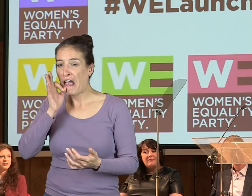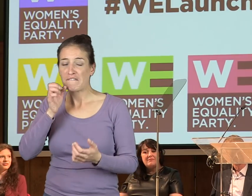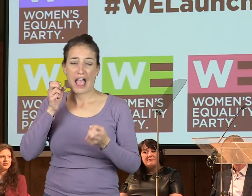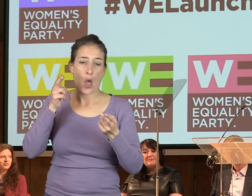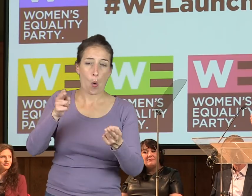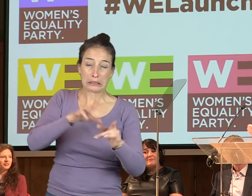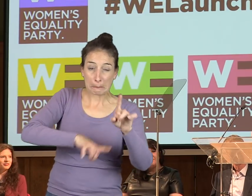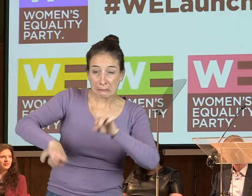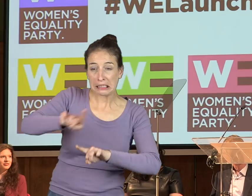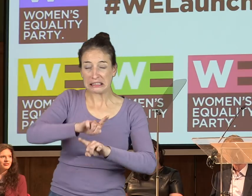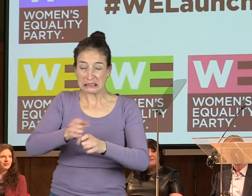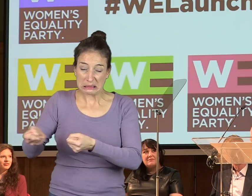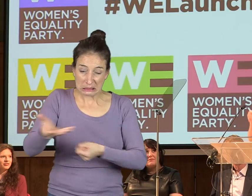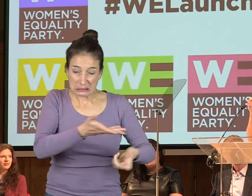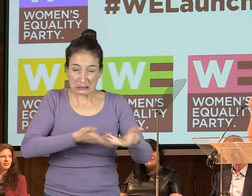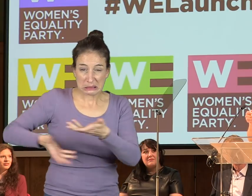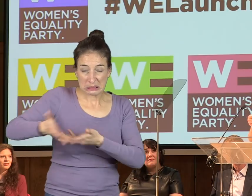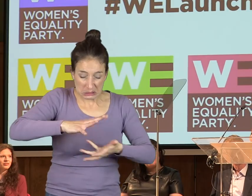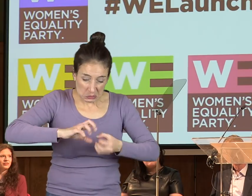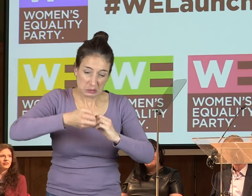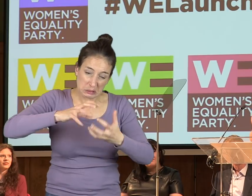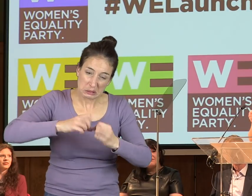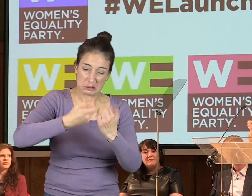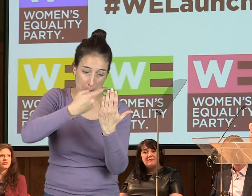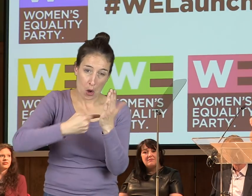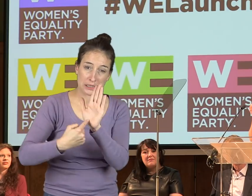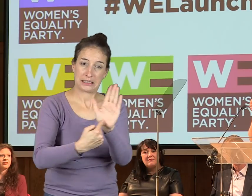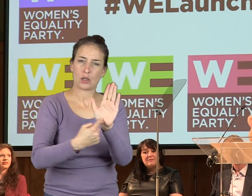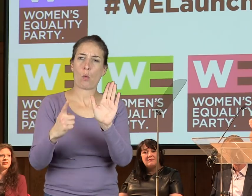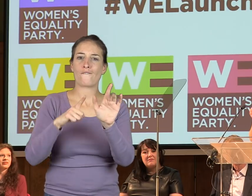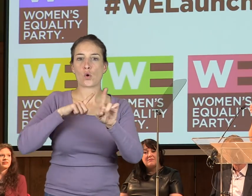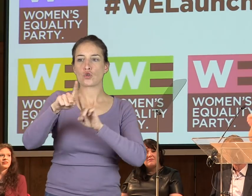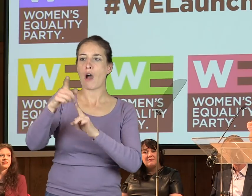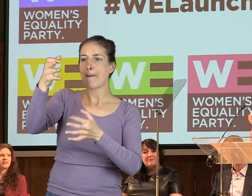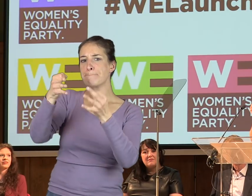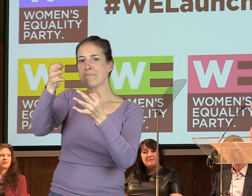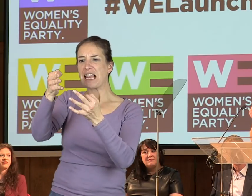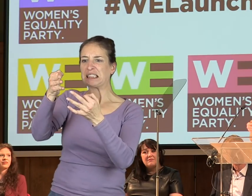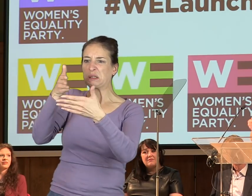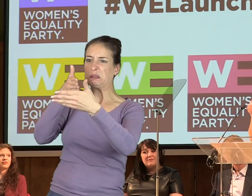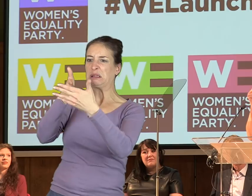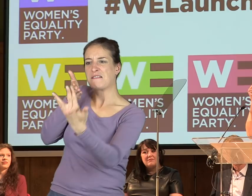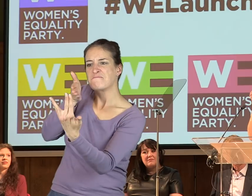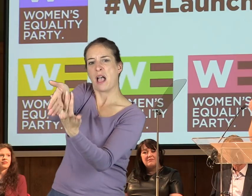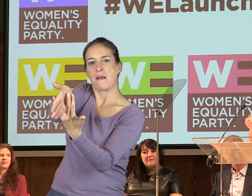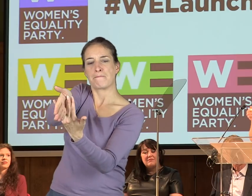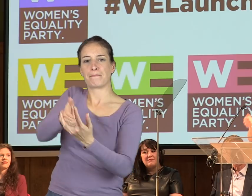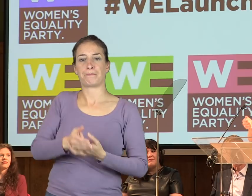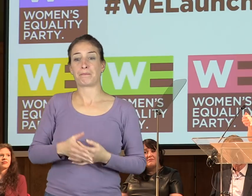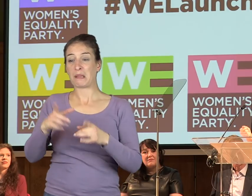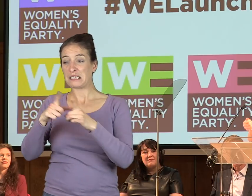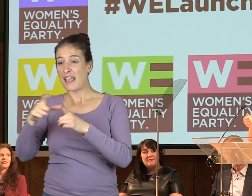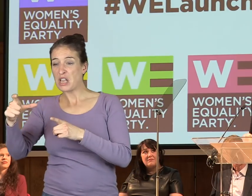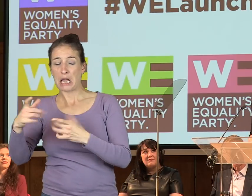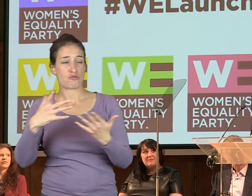logjam. David Cameron, Jeremy Corbyn, political leaders and activists from every party. If you really